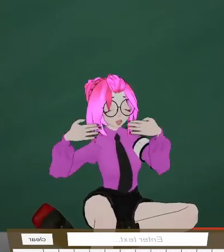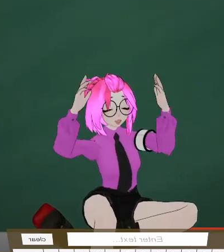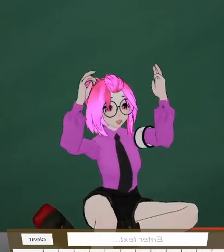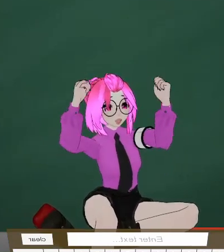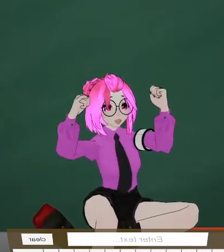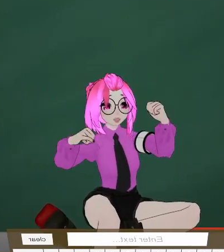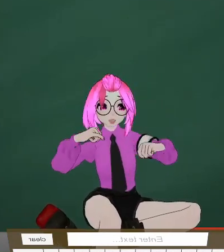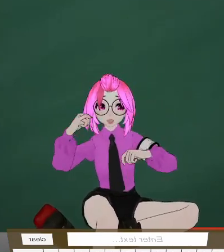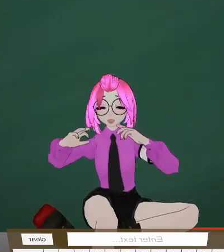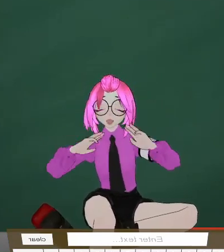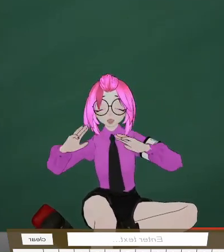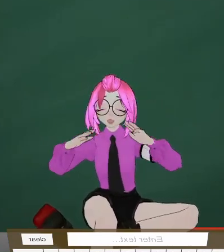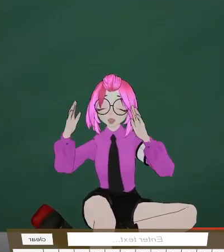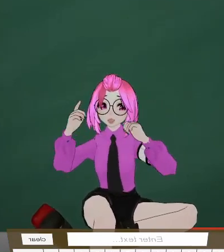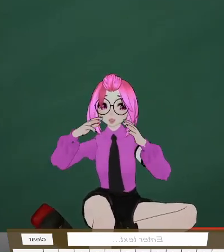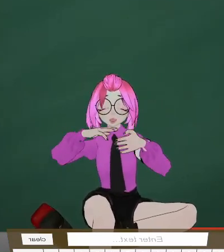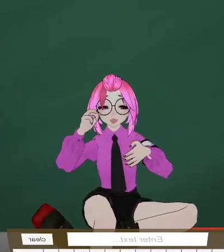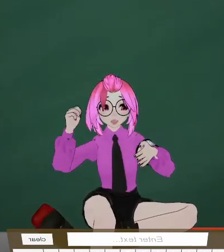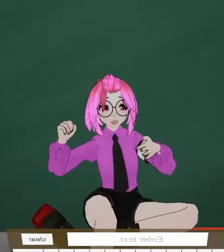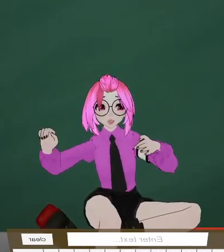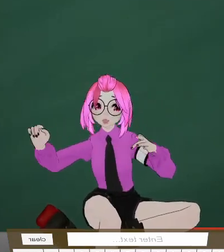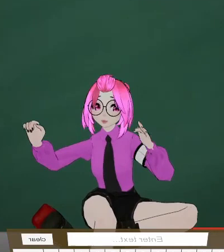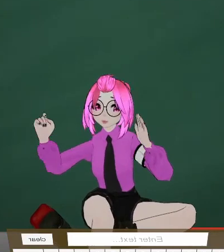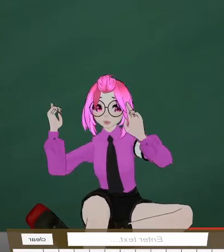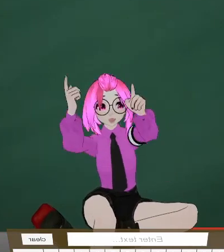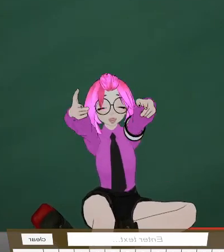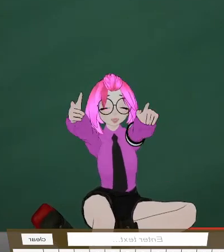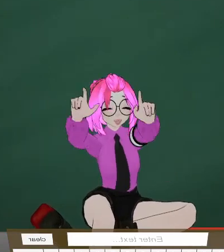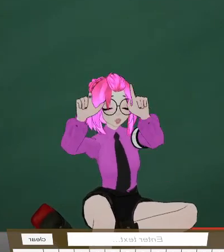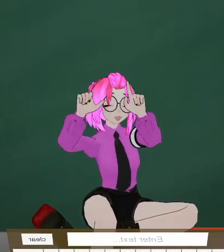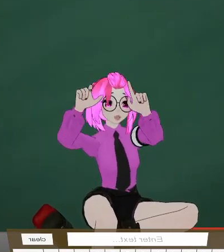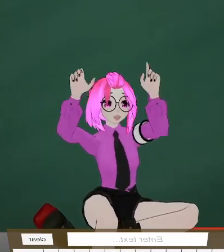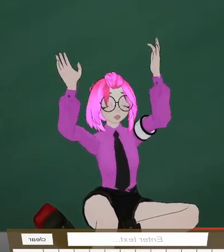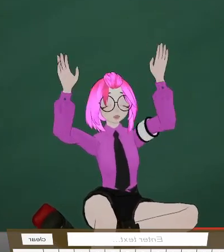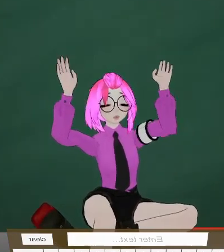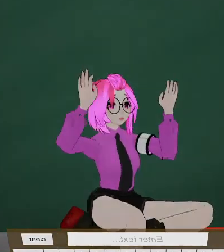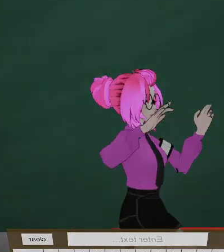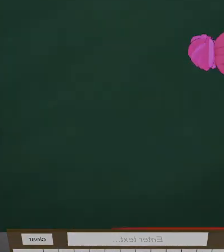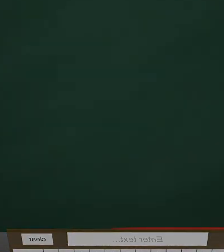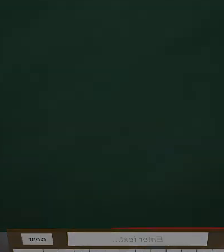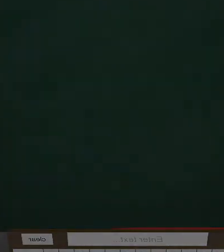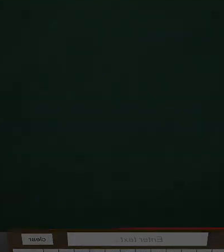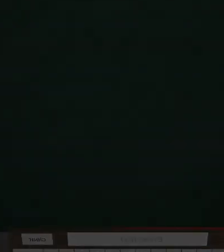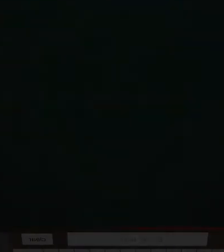that i could teach you guys these holiday signs i really hope you learned something new and let's go picture woohoo you